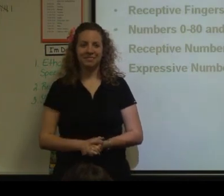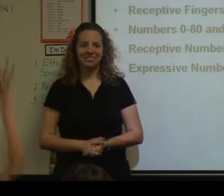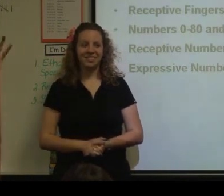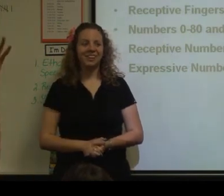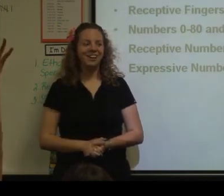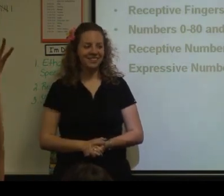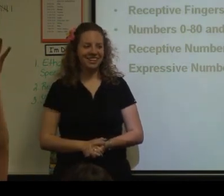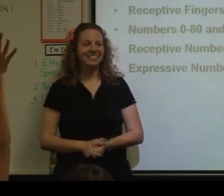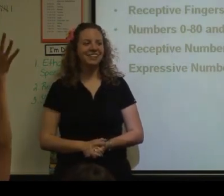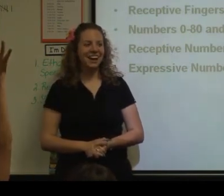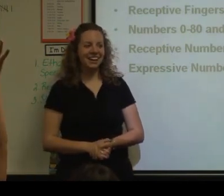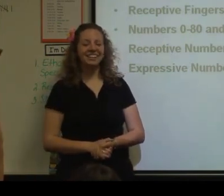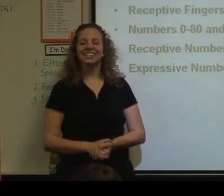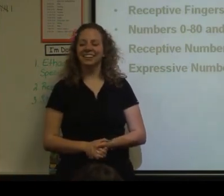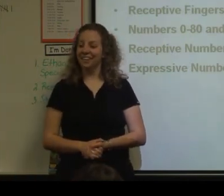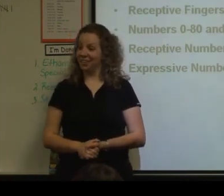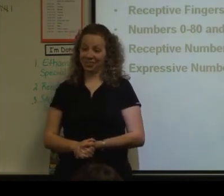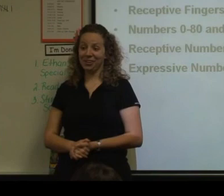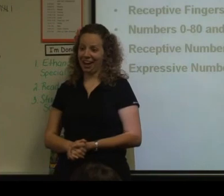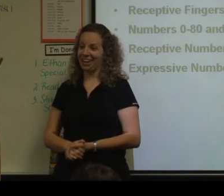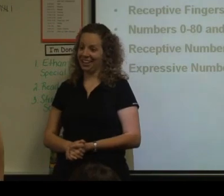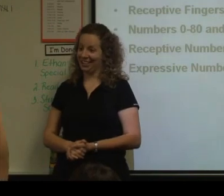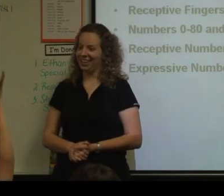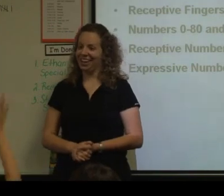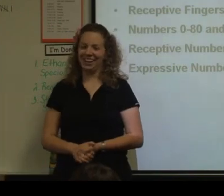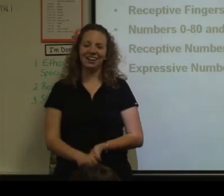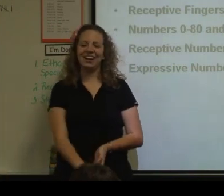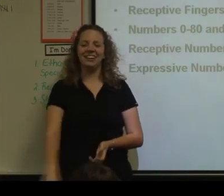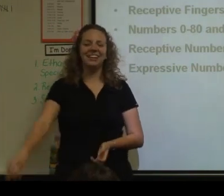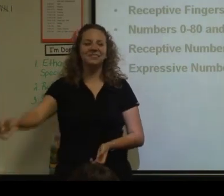It's a long one, it's okay. Oh, you got it. Good, okay, ready?